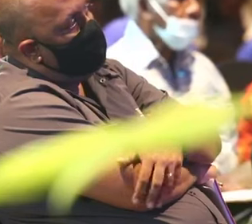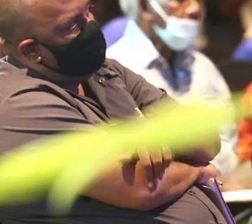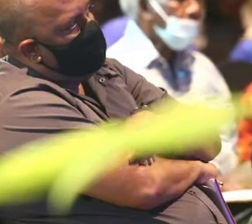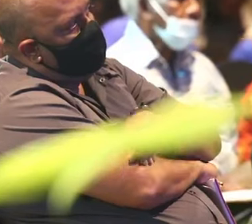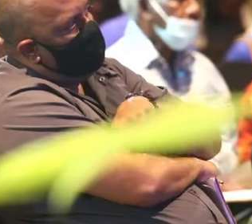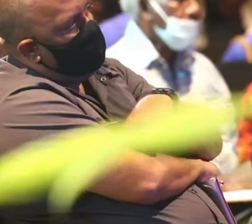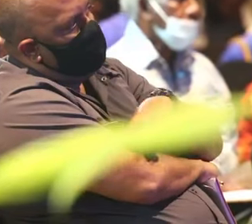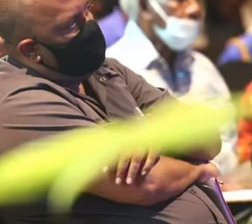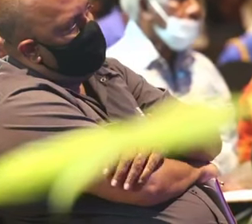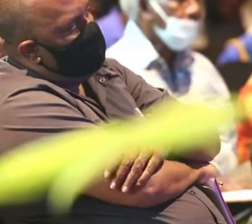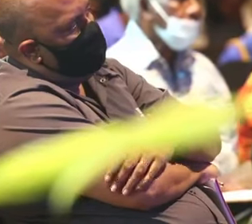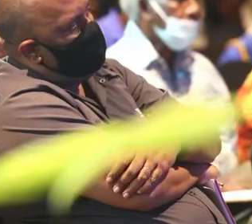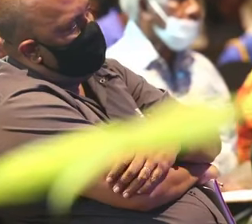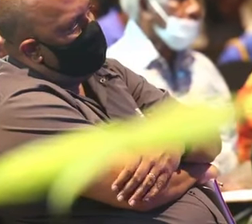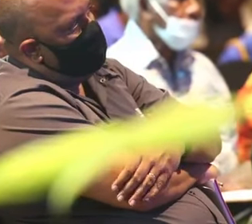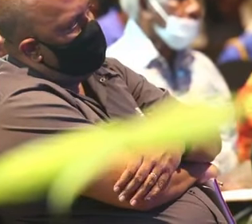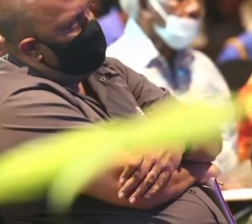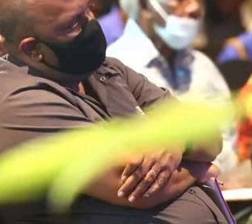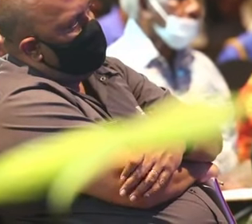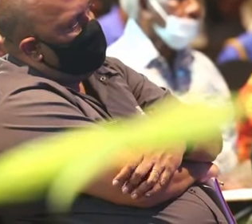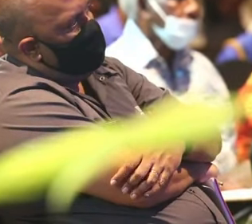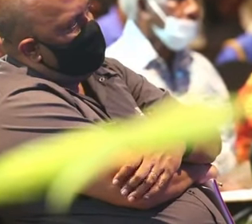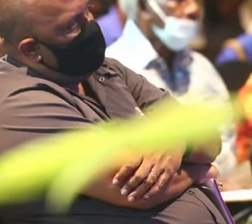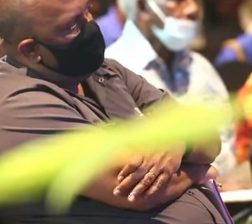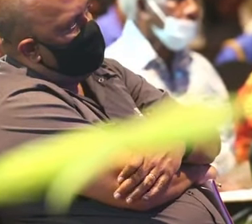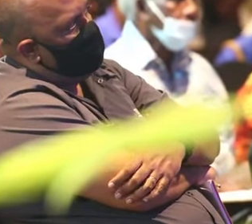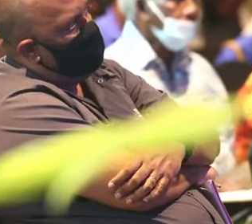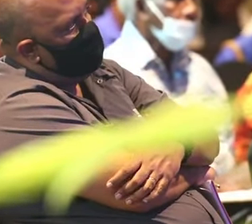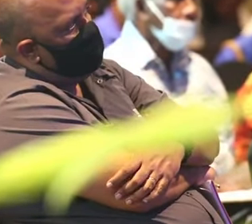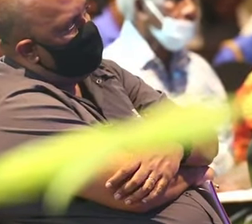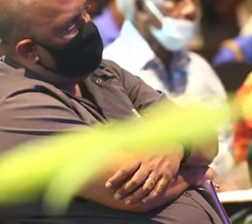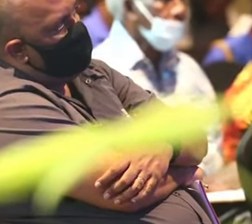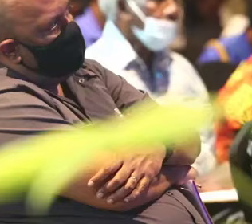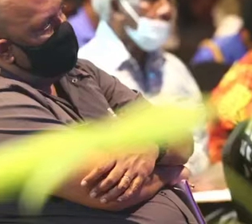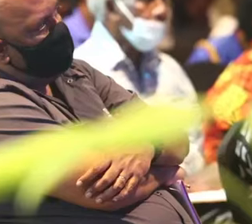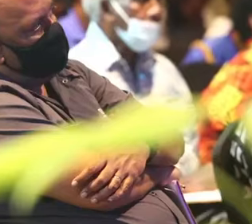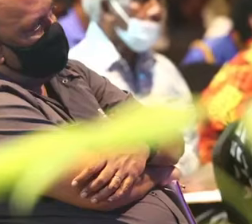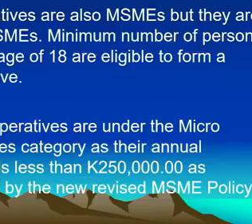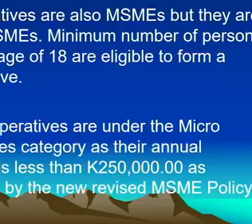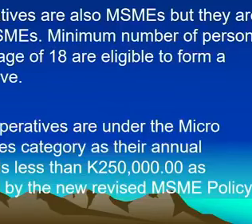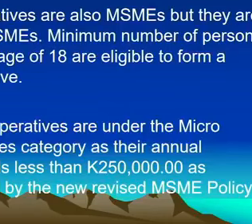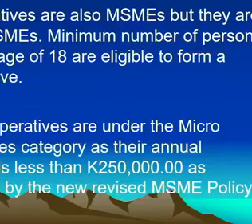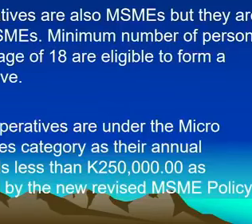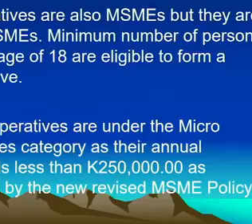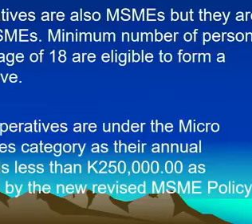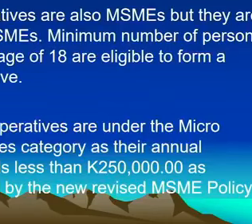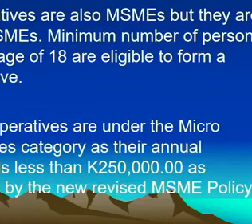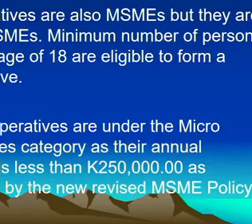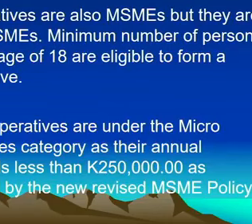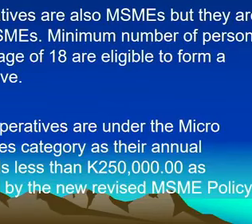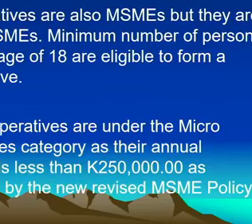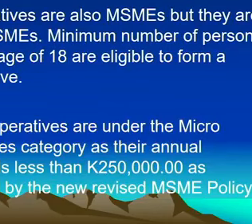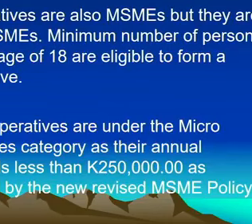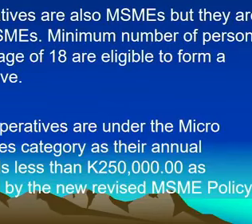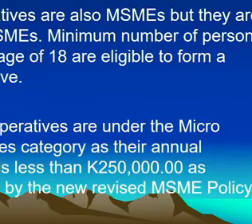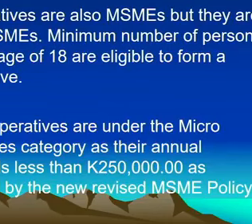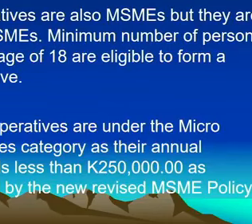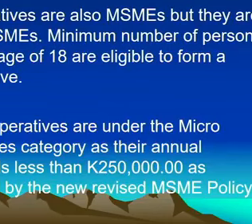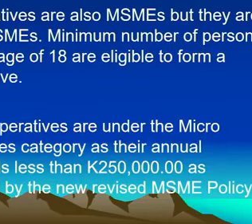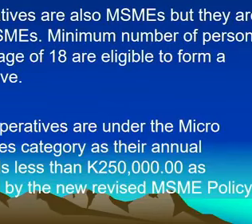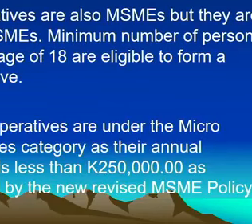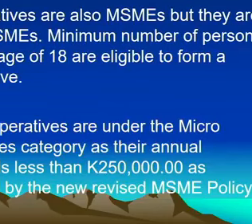2050. So those taxes are coming in. Like cooperative, we cannot pay the tax because it's a small